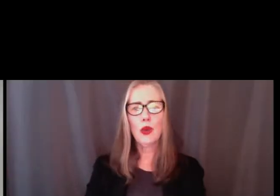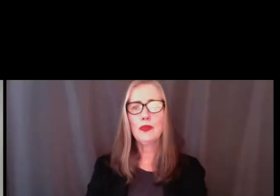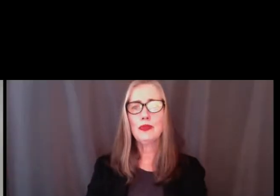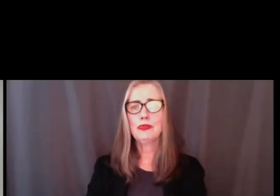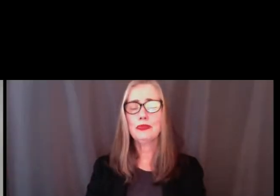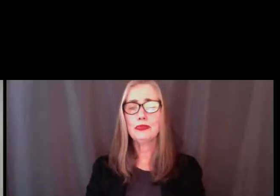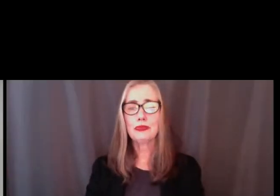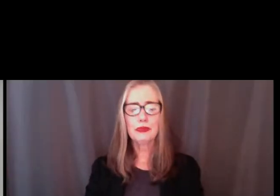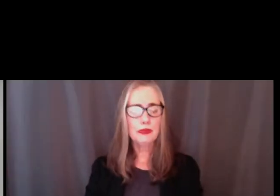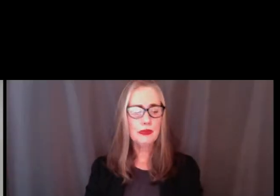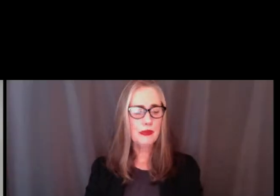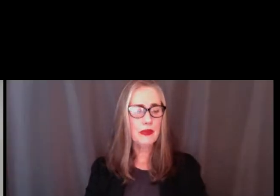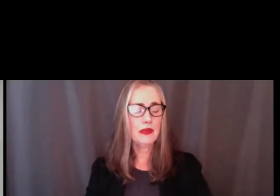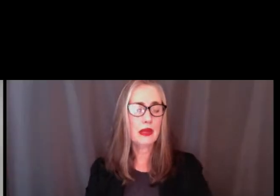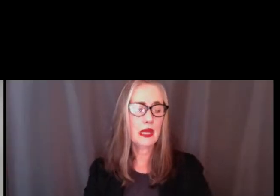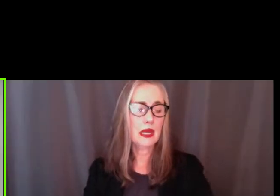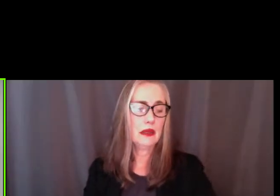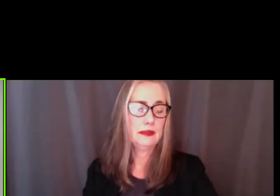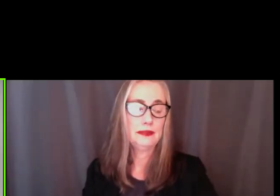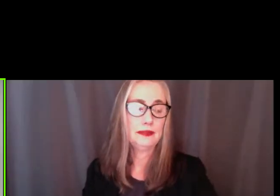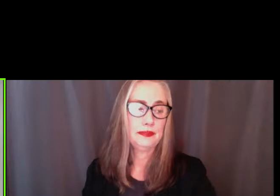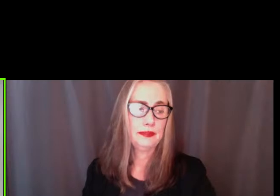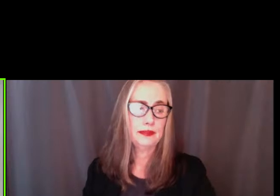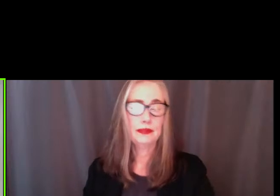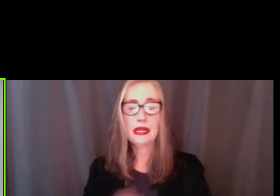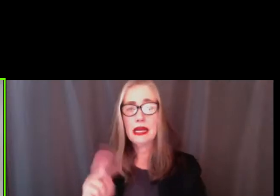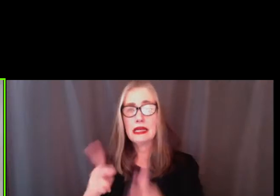Thank you. All right, second pro speaker.